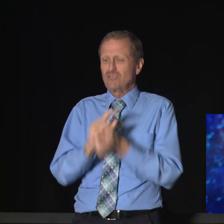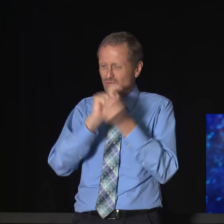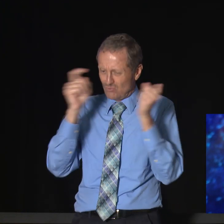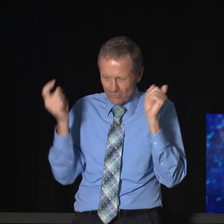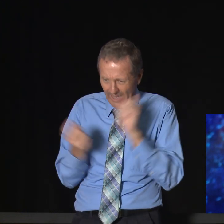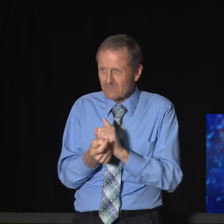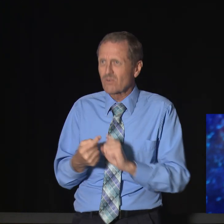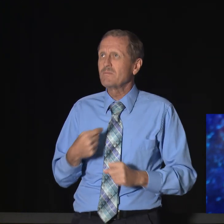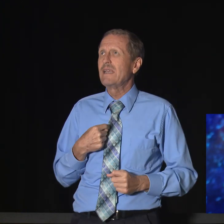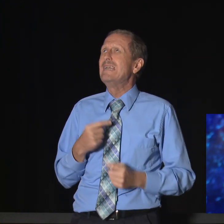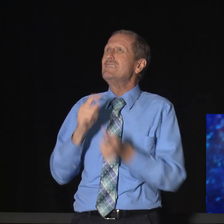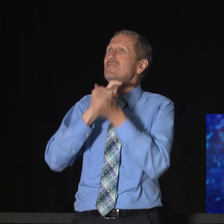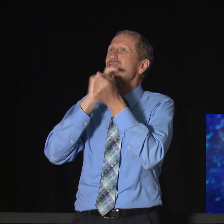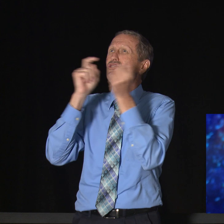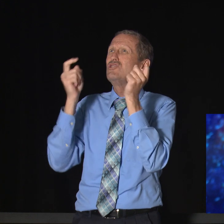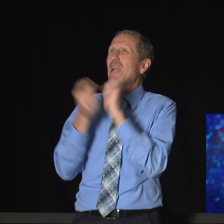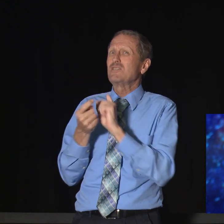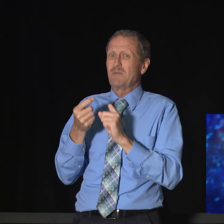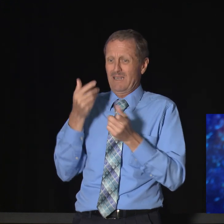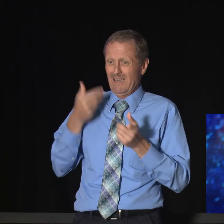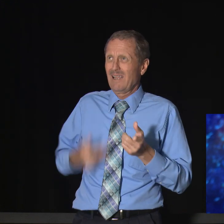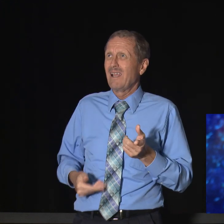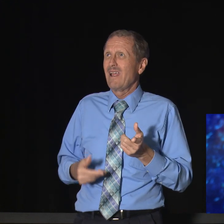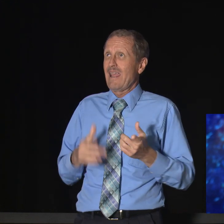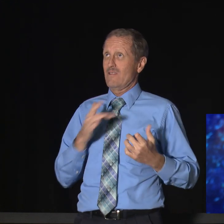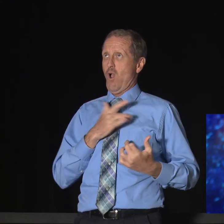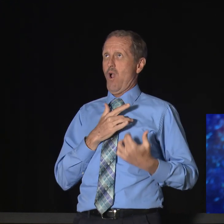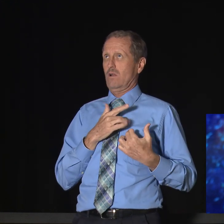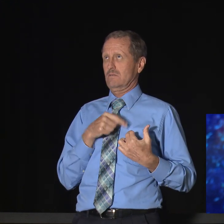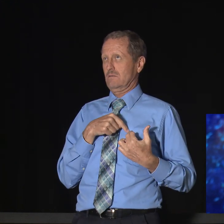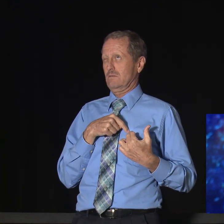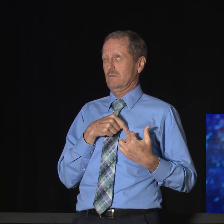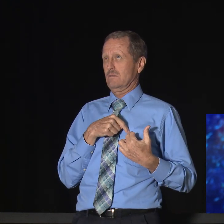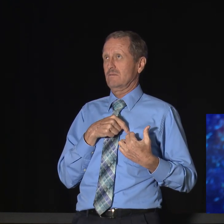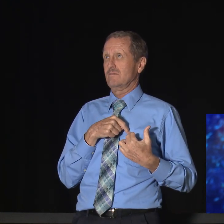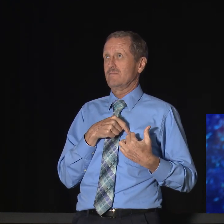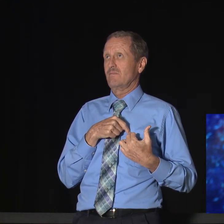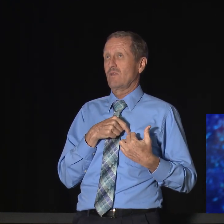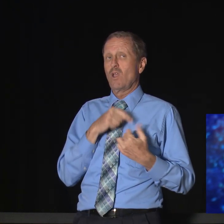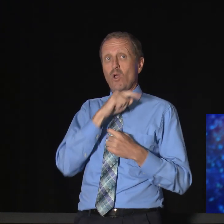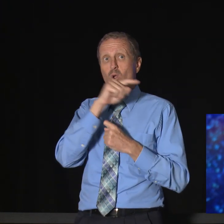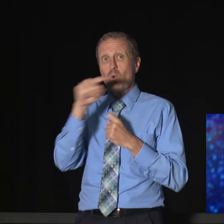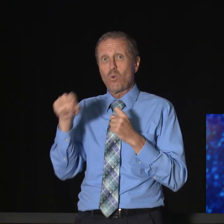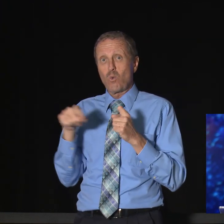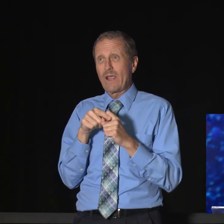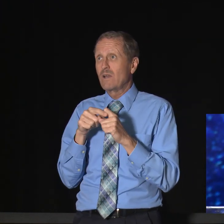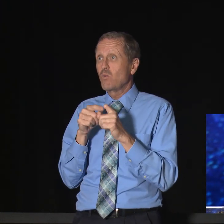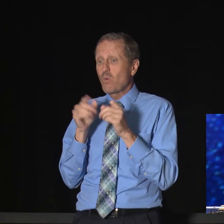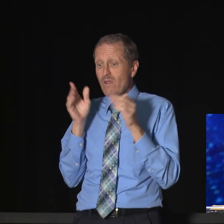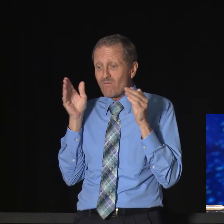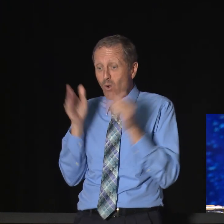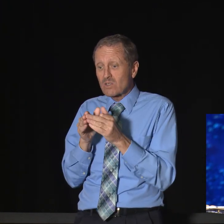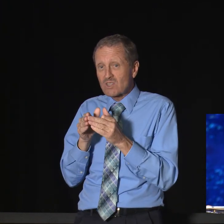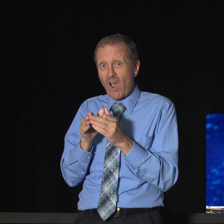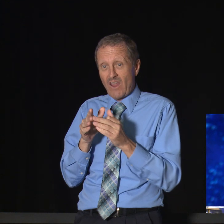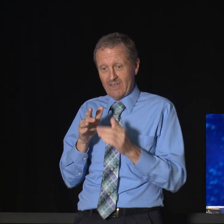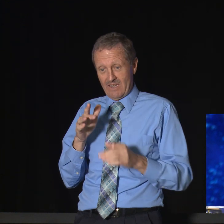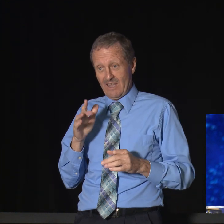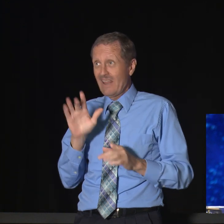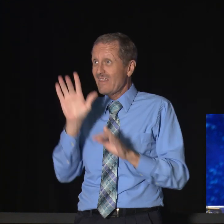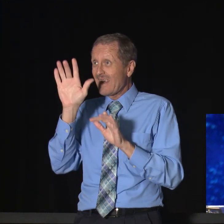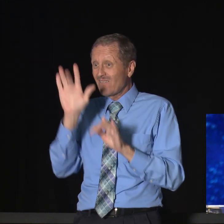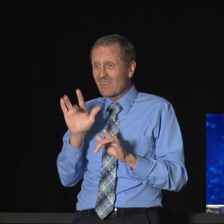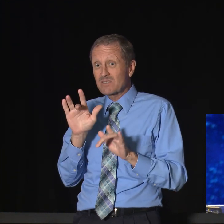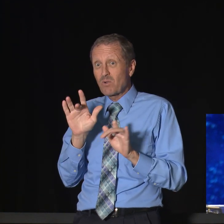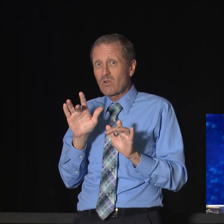Transform me, change me at the heart level. And when our prayers focus on the invisible,